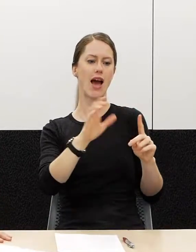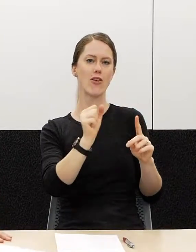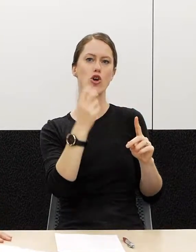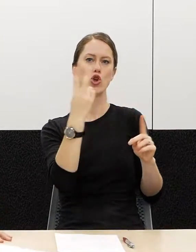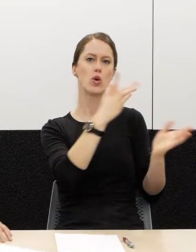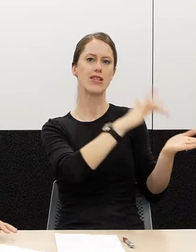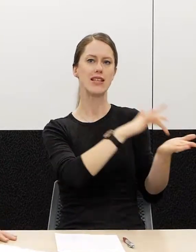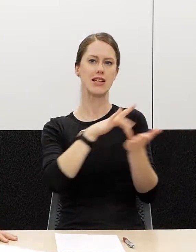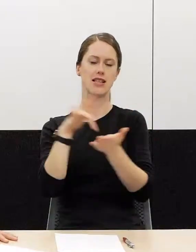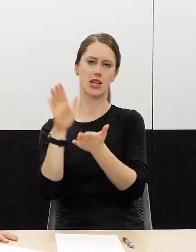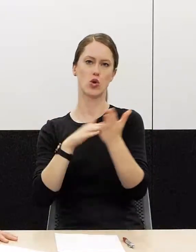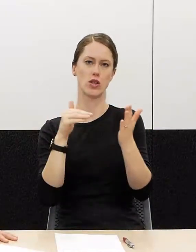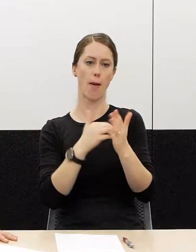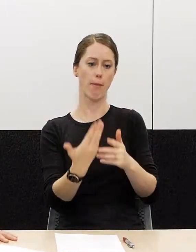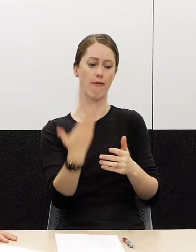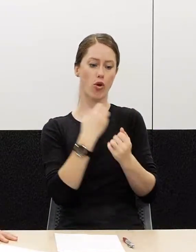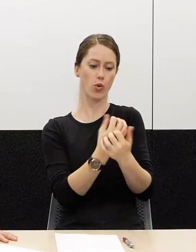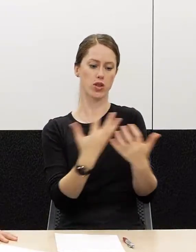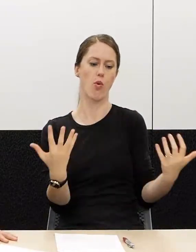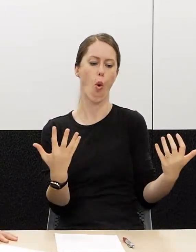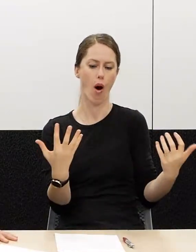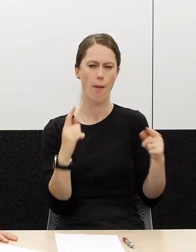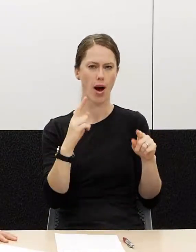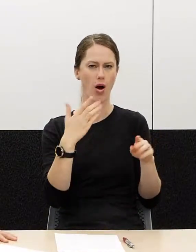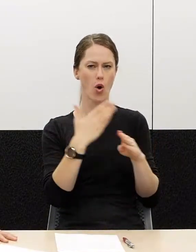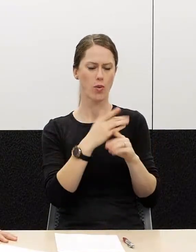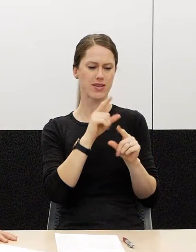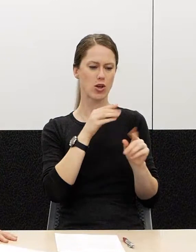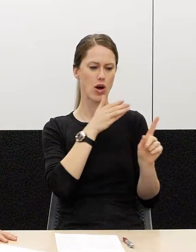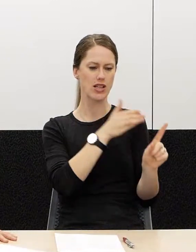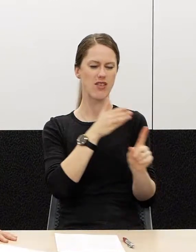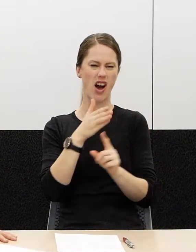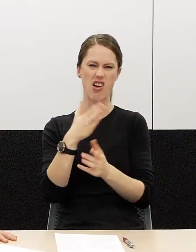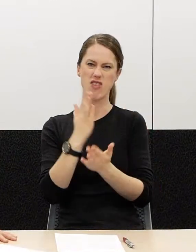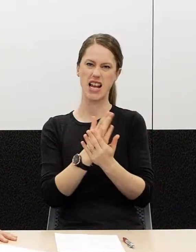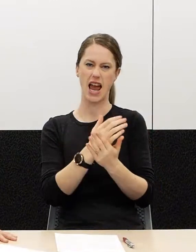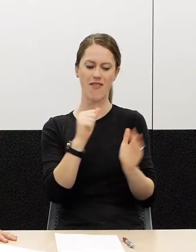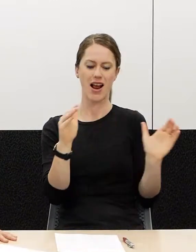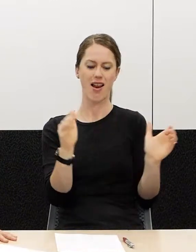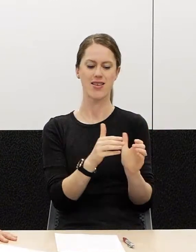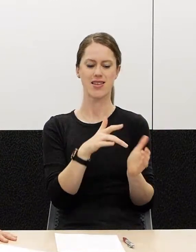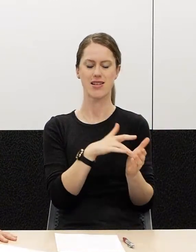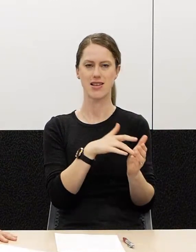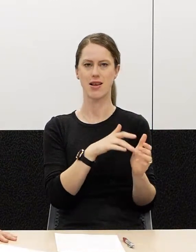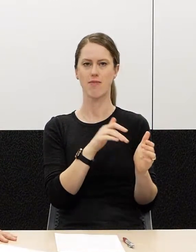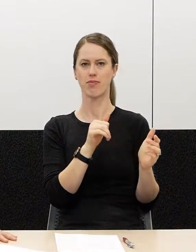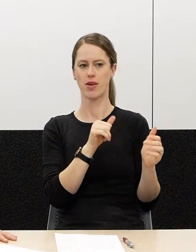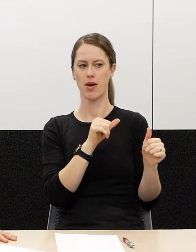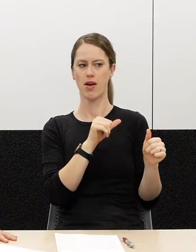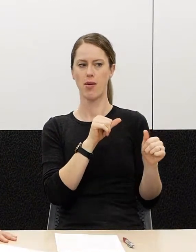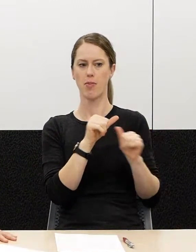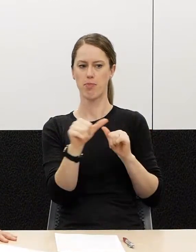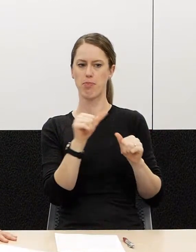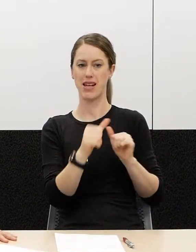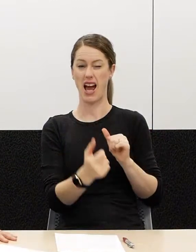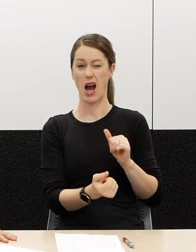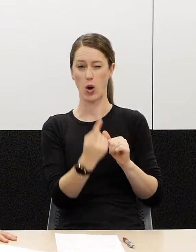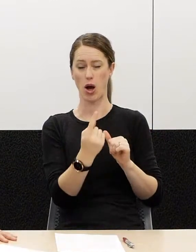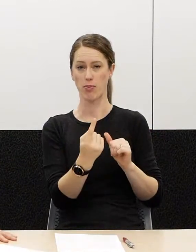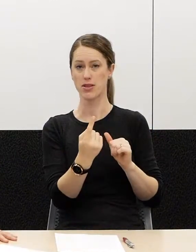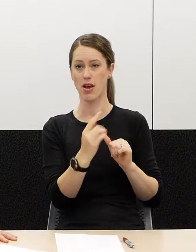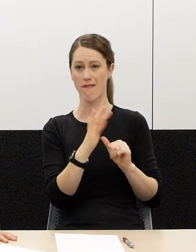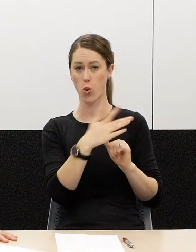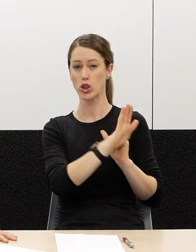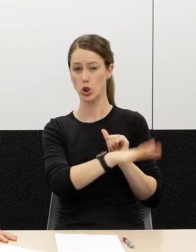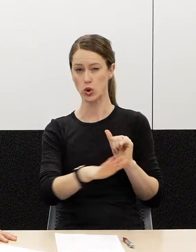New Zealand. There used to be more, but work was done to identify that actually having fewer centres would be likely to result in better outcomes